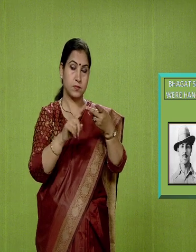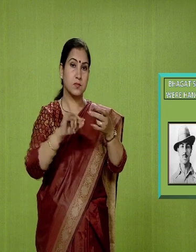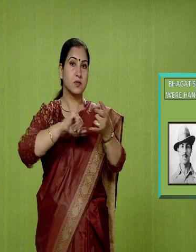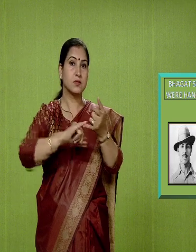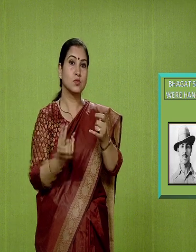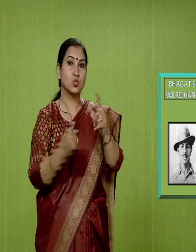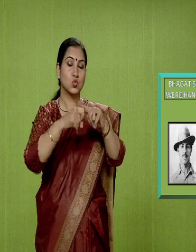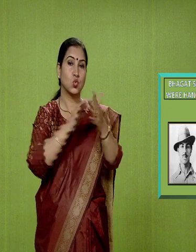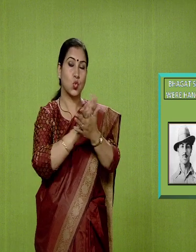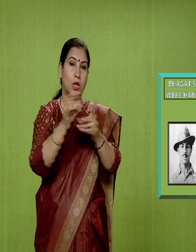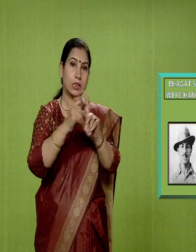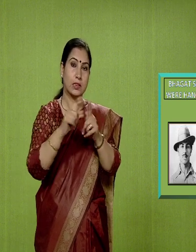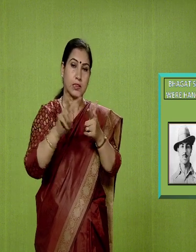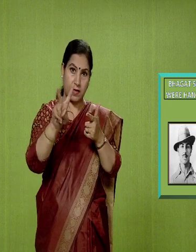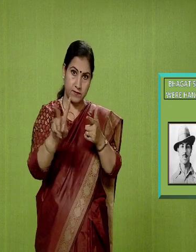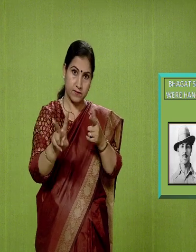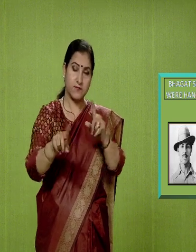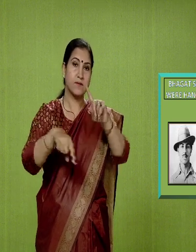and Rajguru,